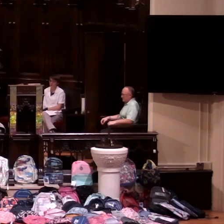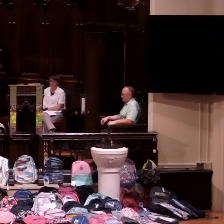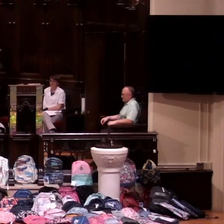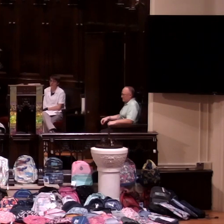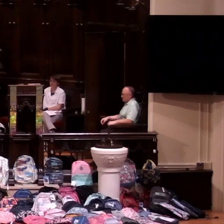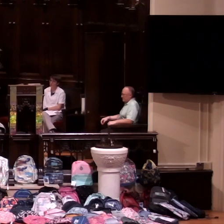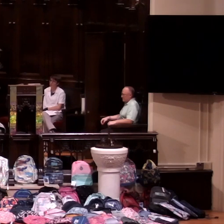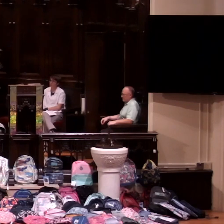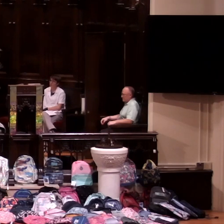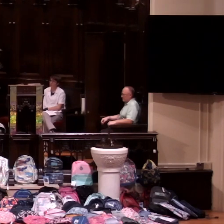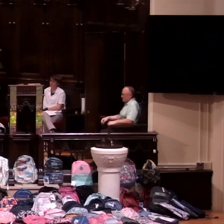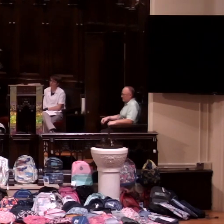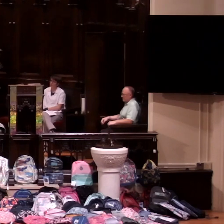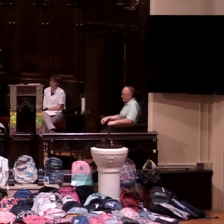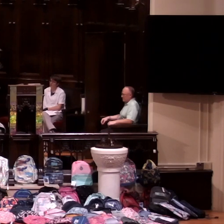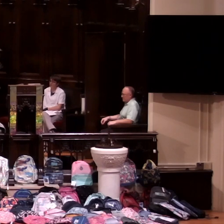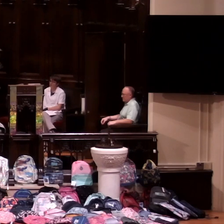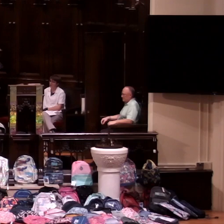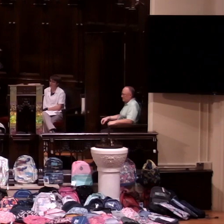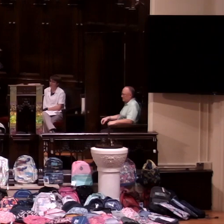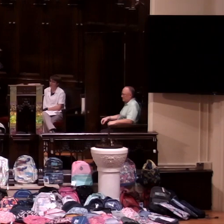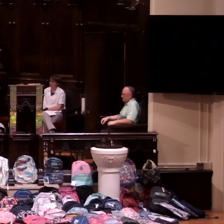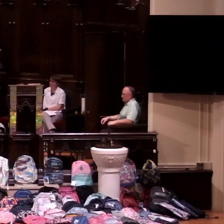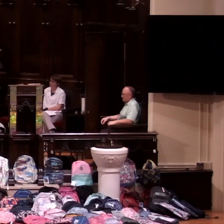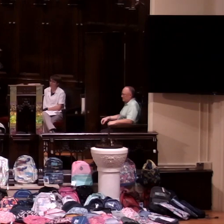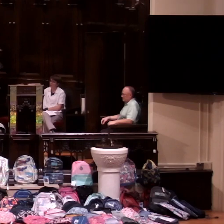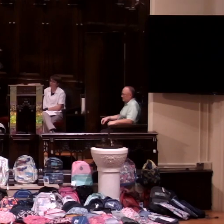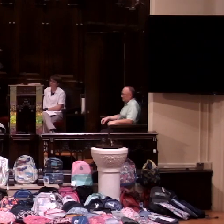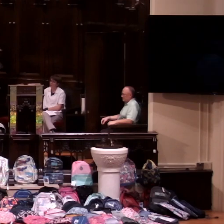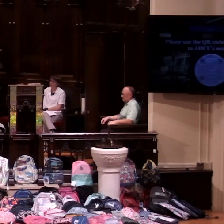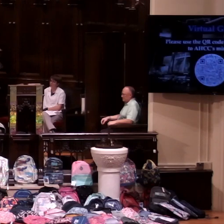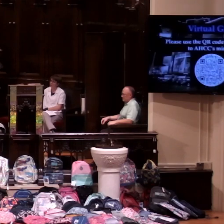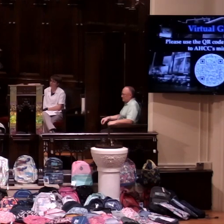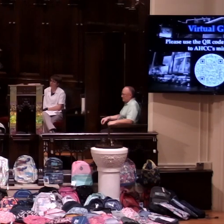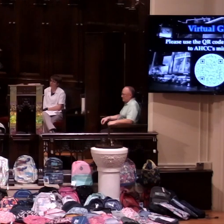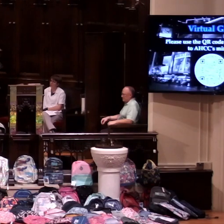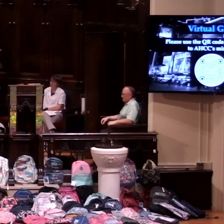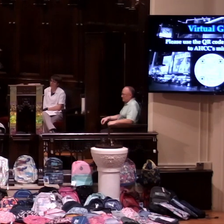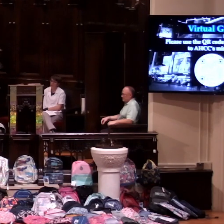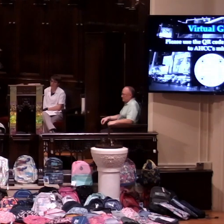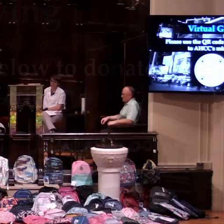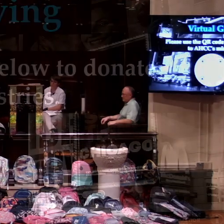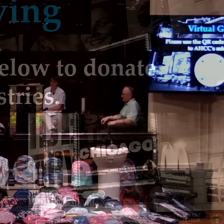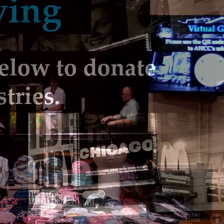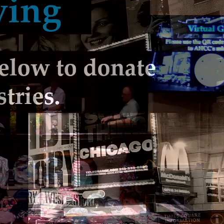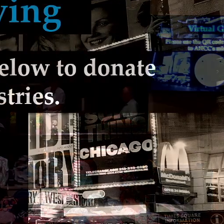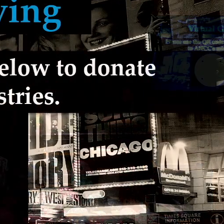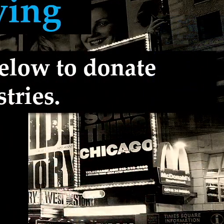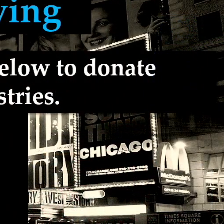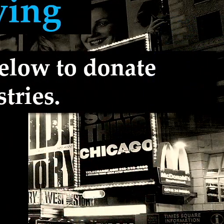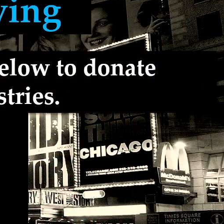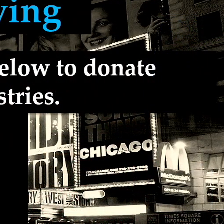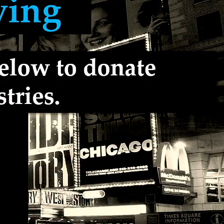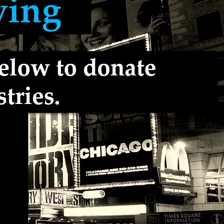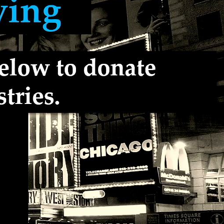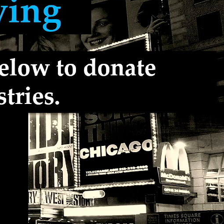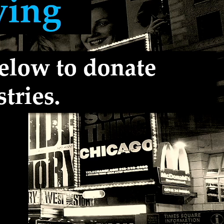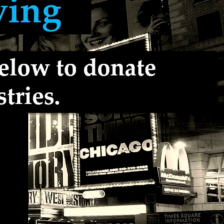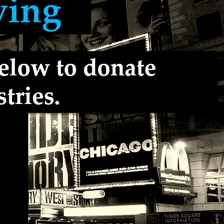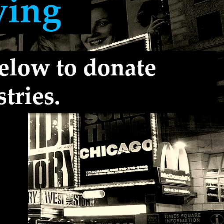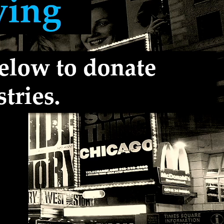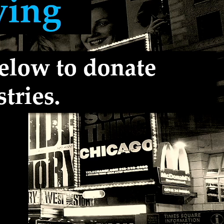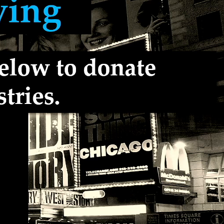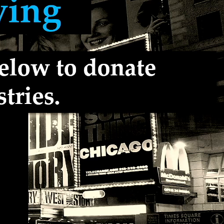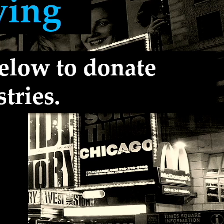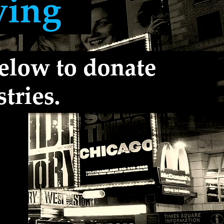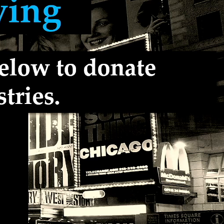Today, as we move into a time of offering, I invite you to think about the things that have been placed on your